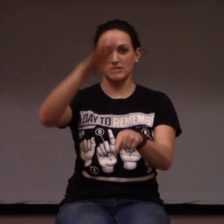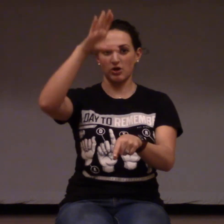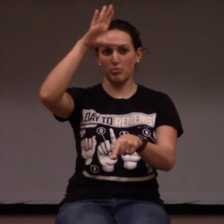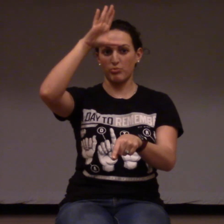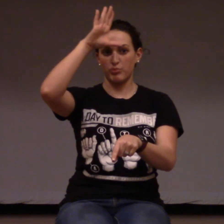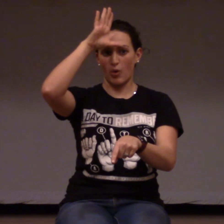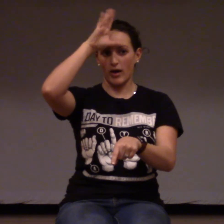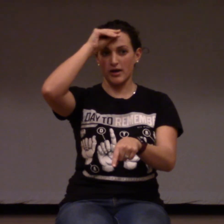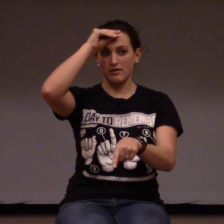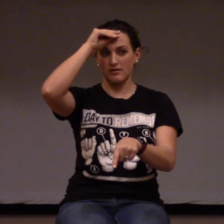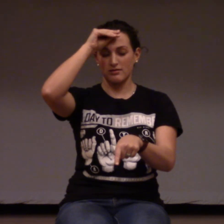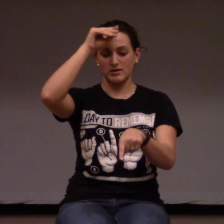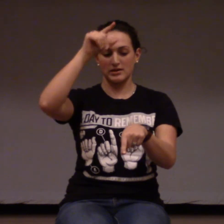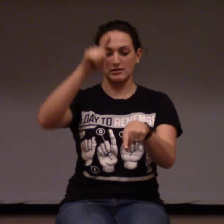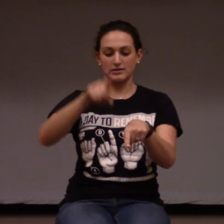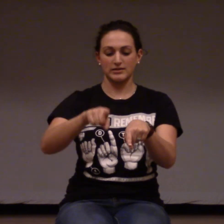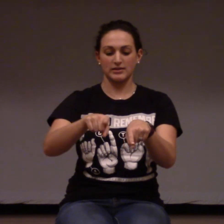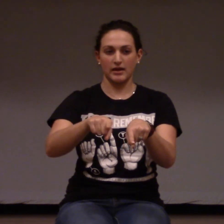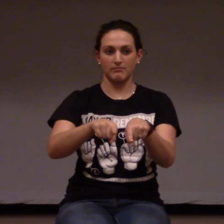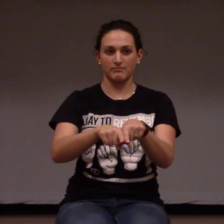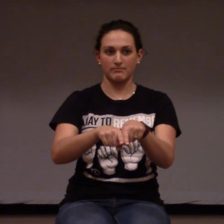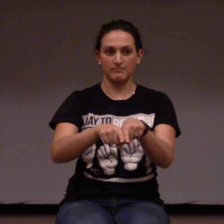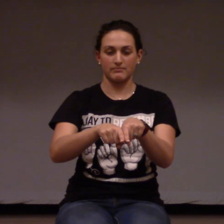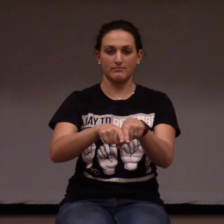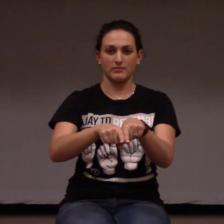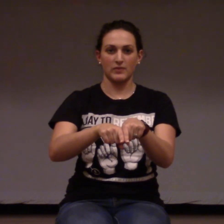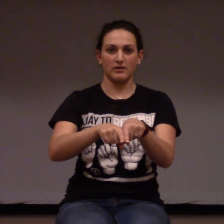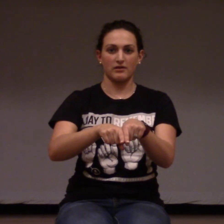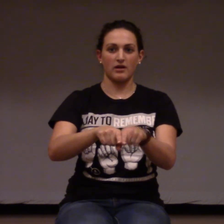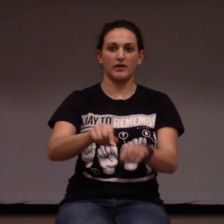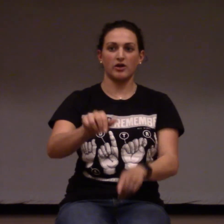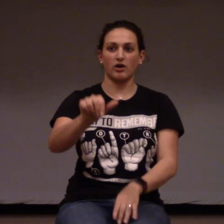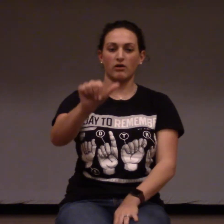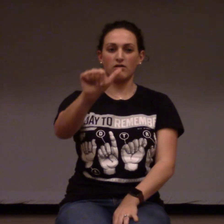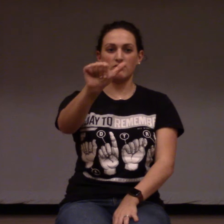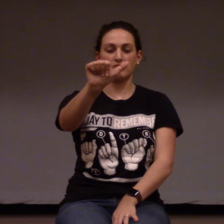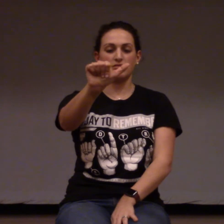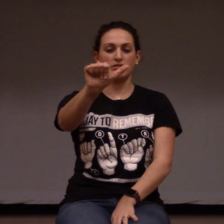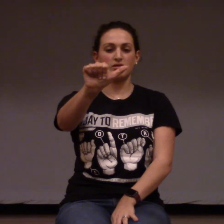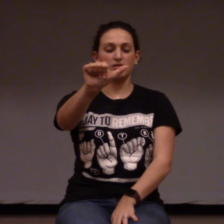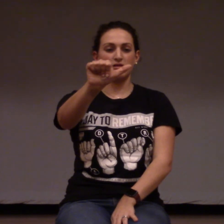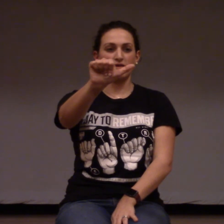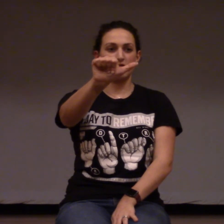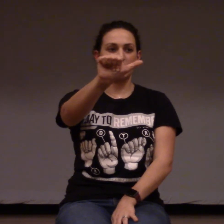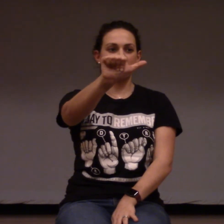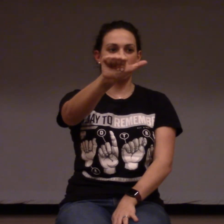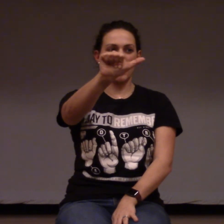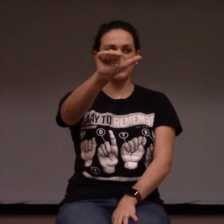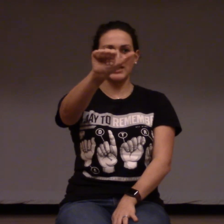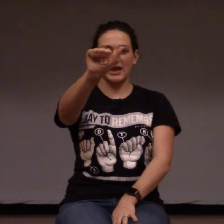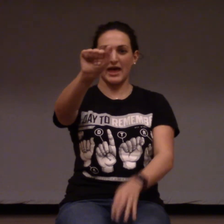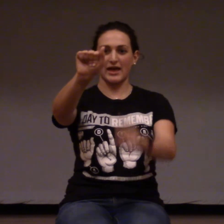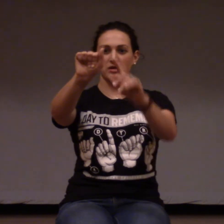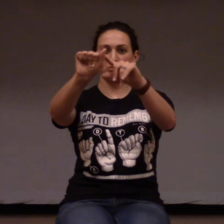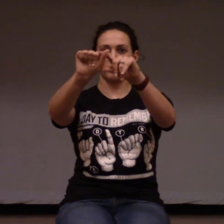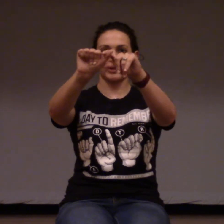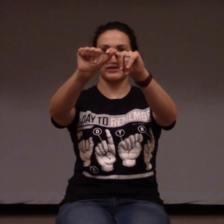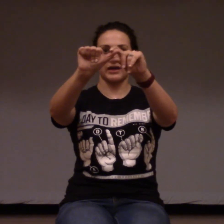So boy, same. And then girl, it's going to be almost like an A, but bring that